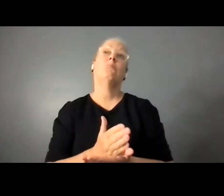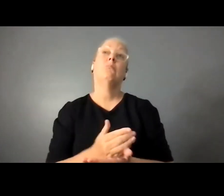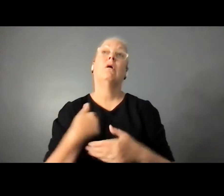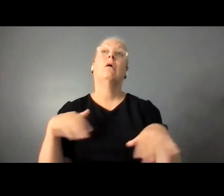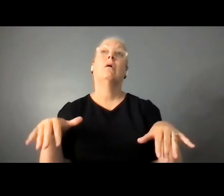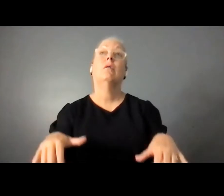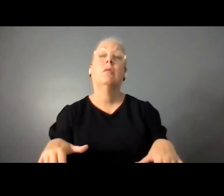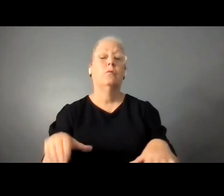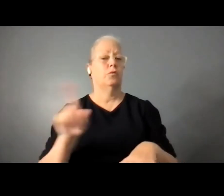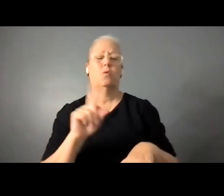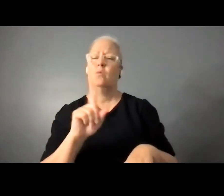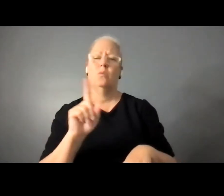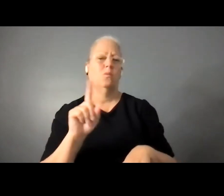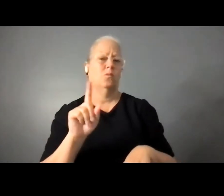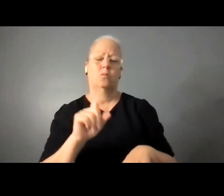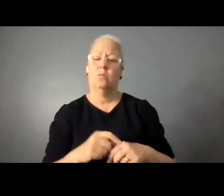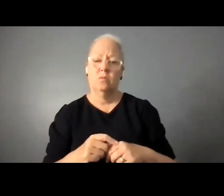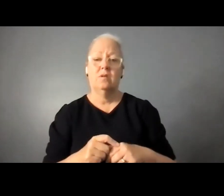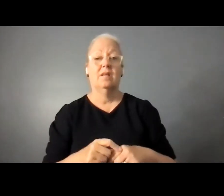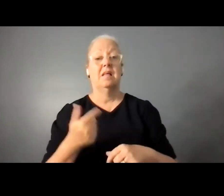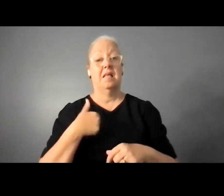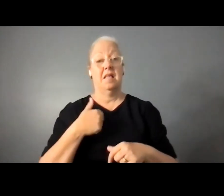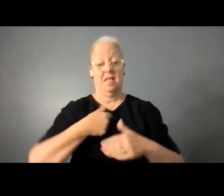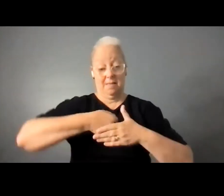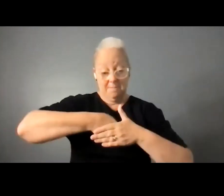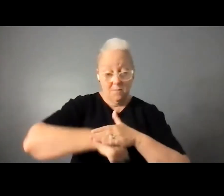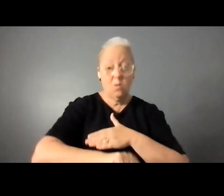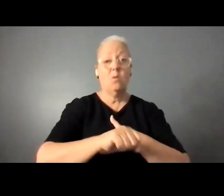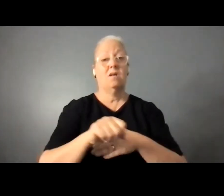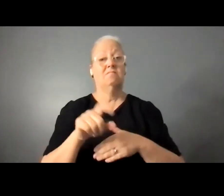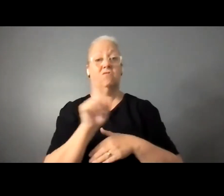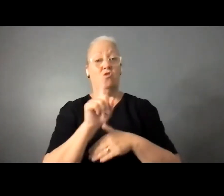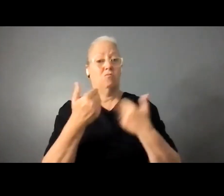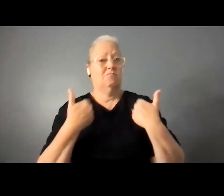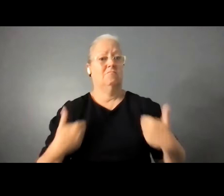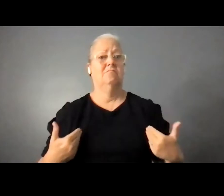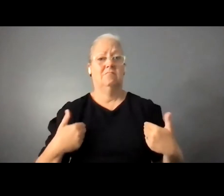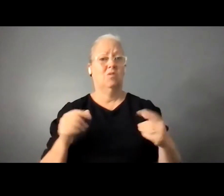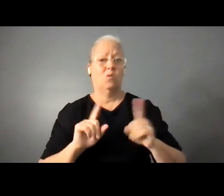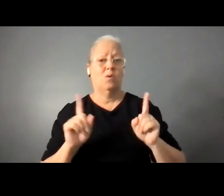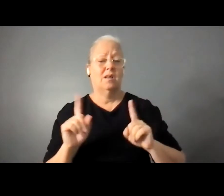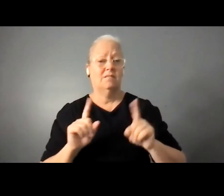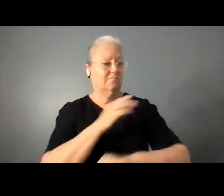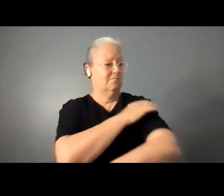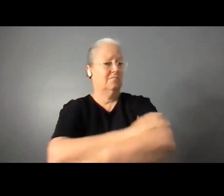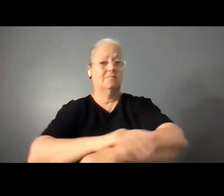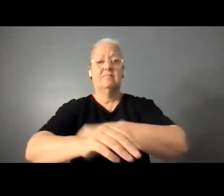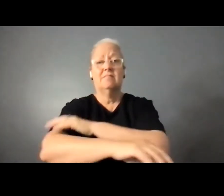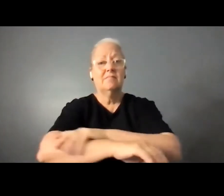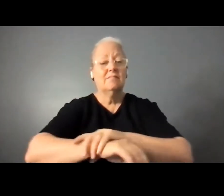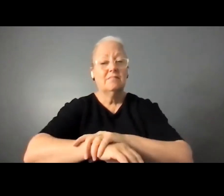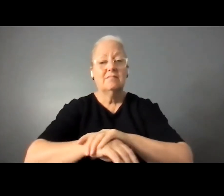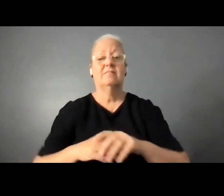Okay, it's happened, like I was born without arms, and for many years even myself, I wasn't